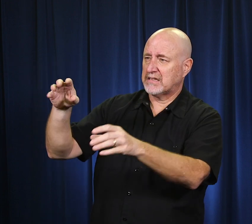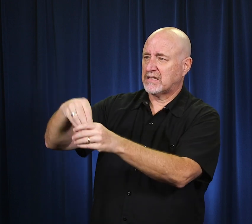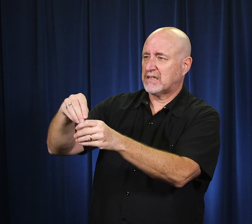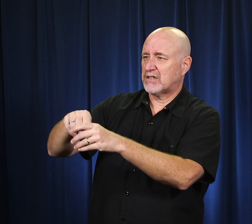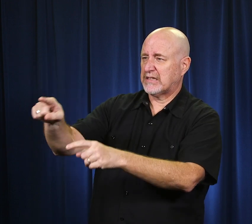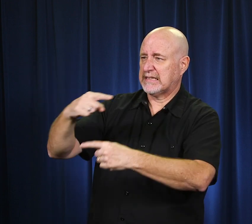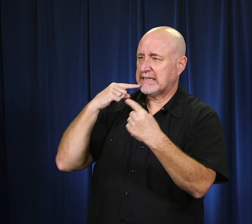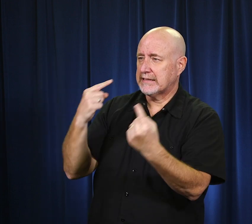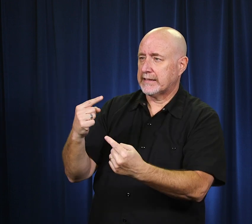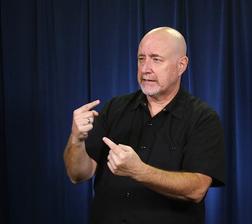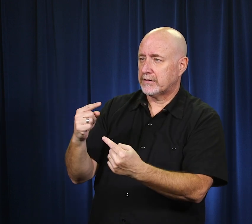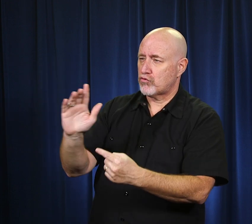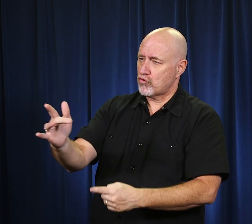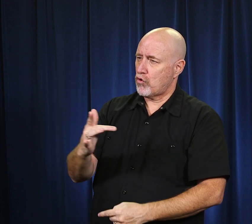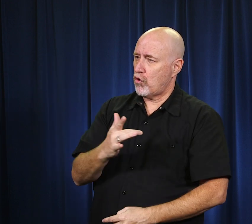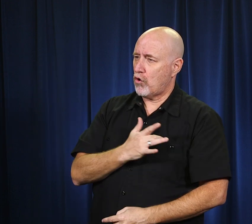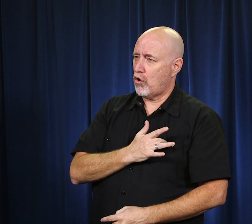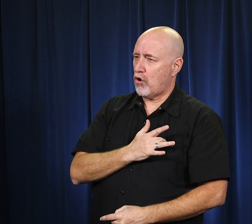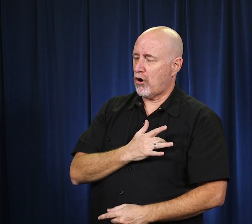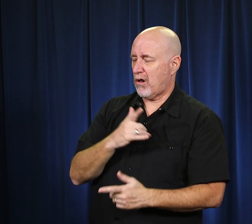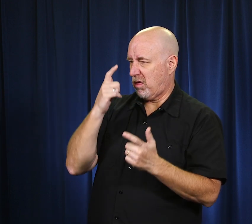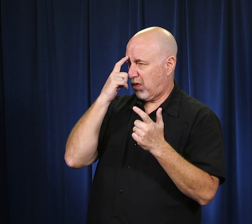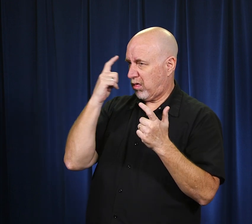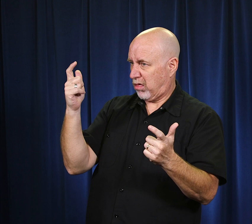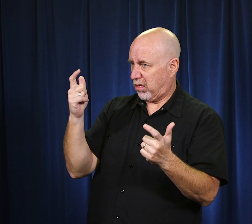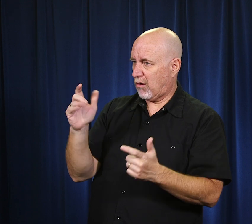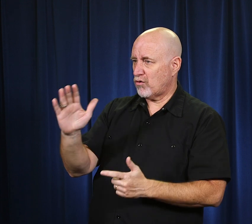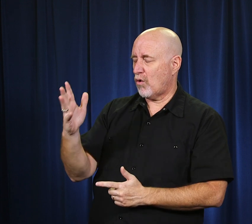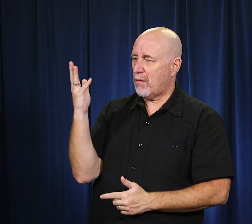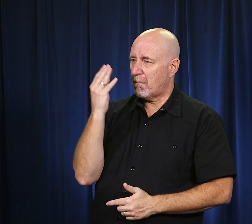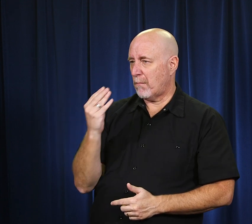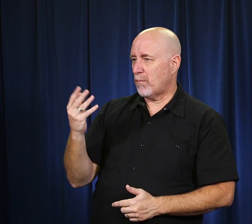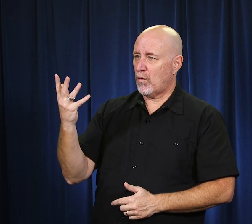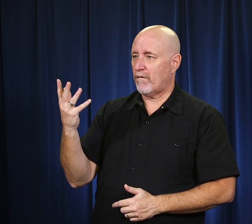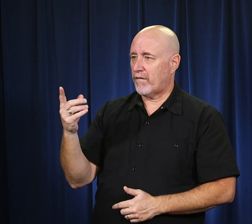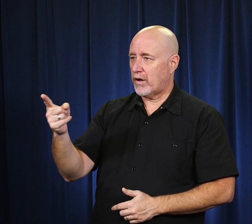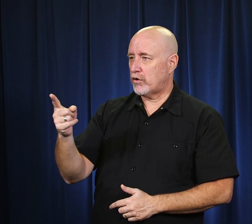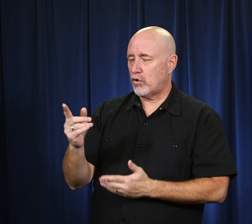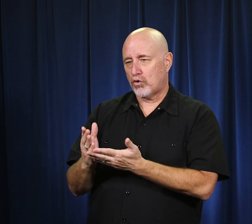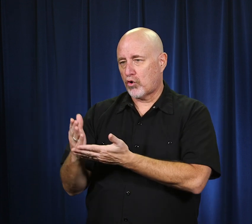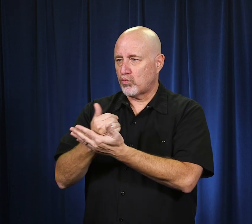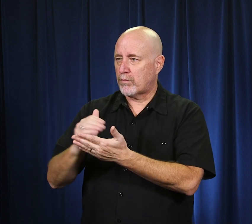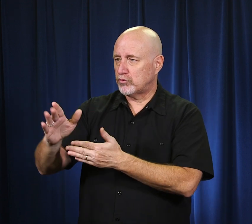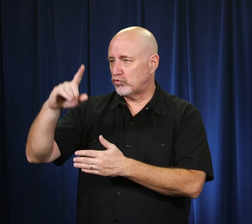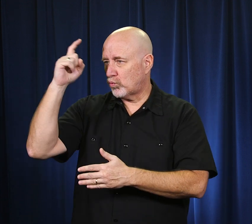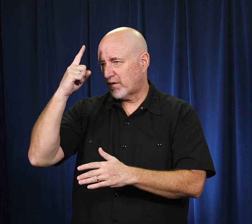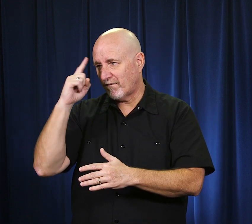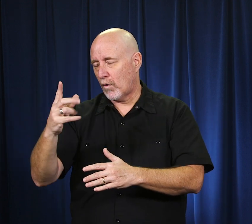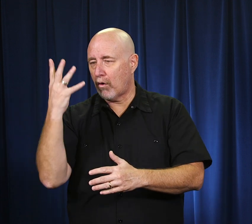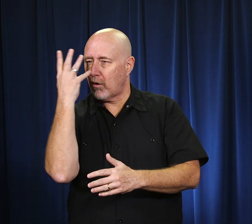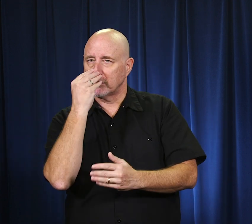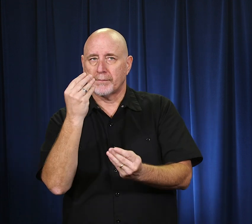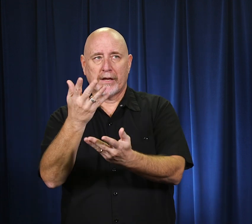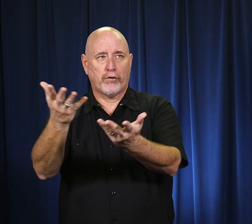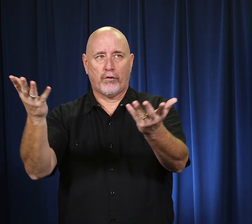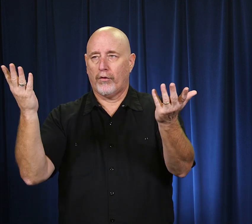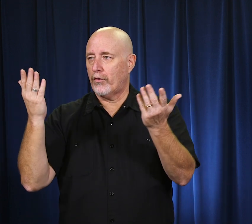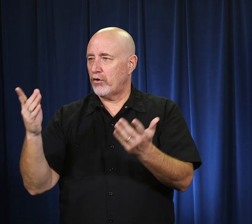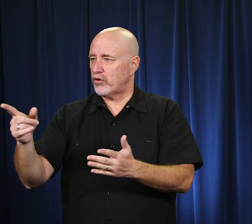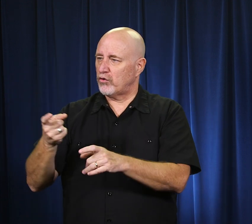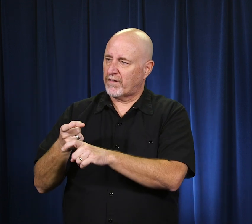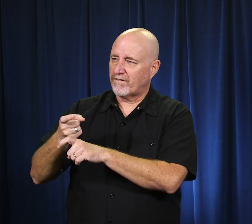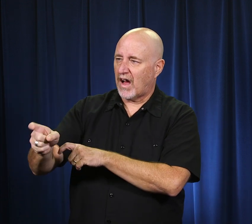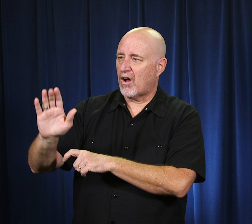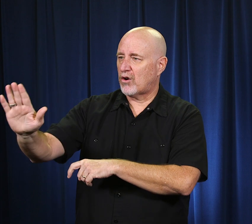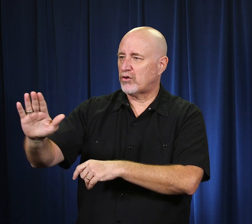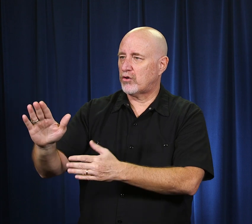violence within, and you sinned. Your heart was lifted up because of your beauty. You corrupted your wisdom for the sake of